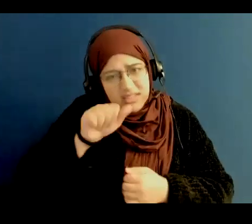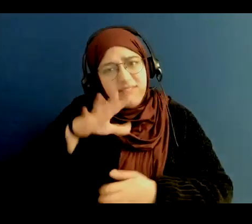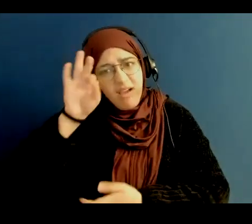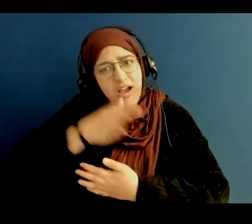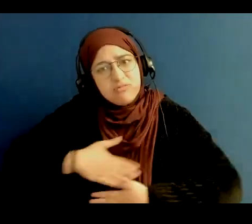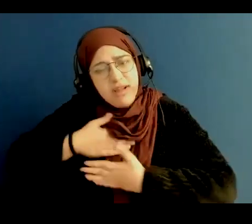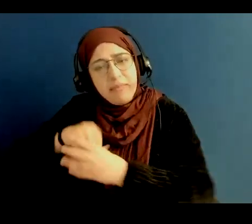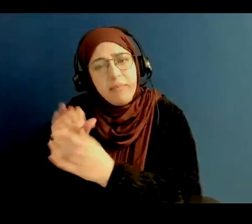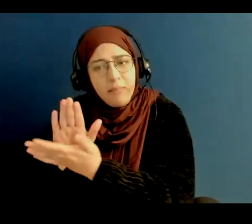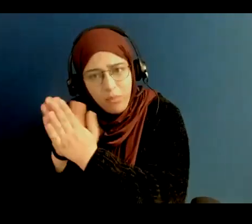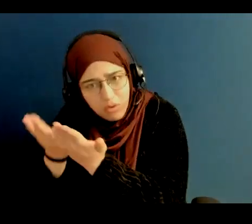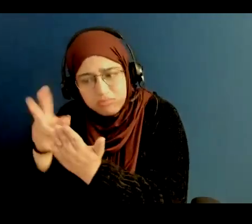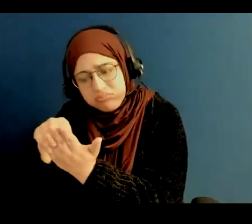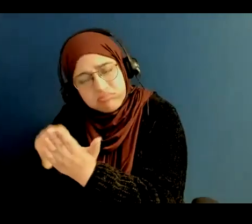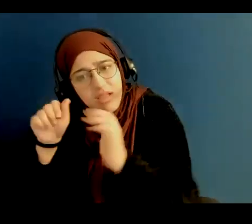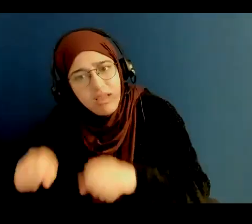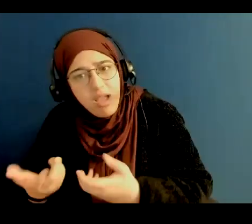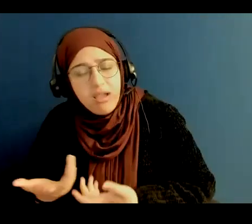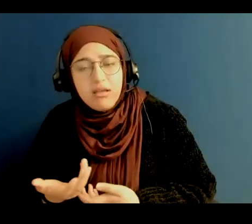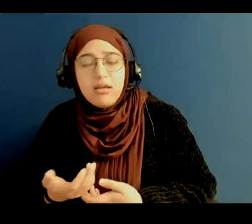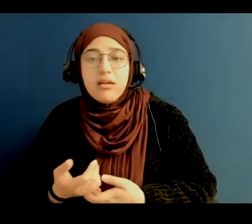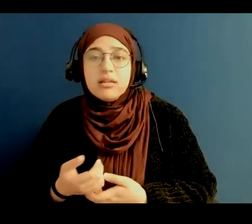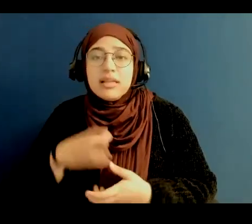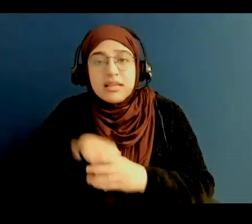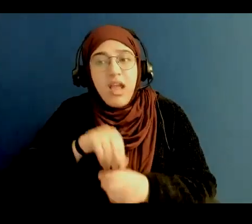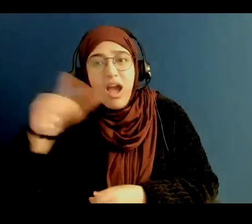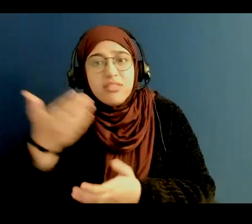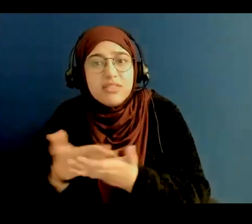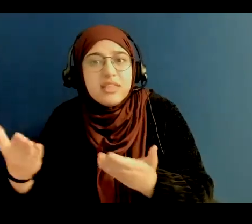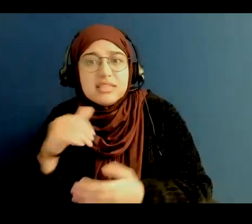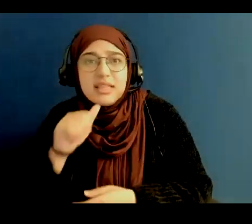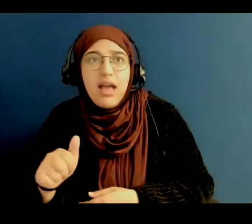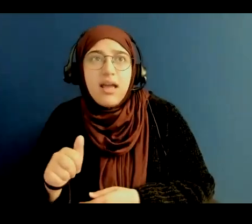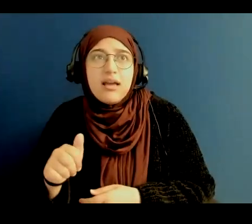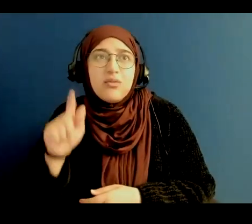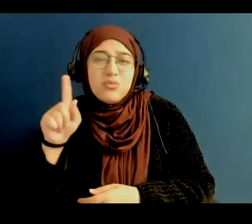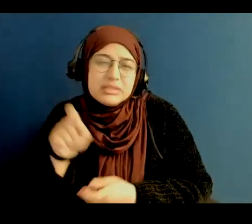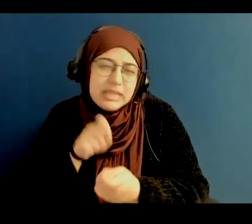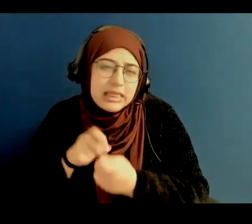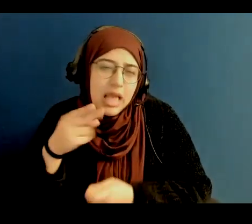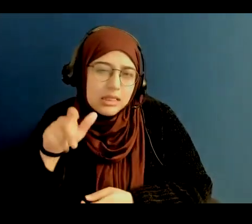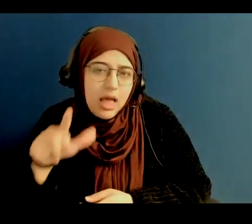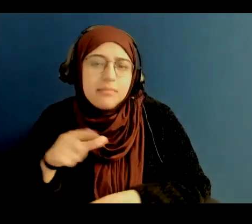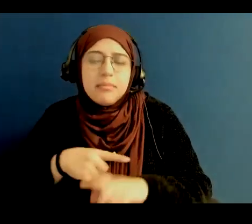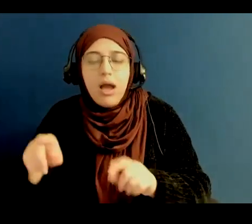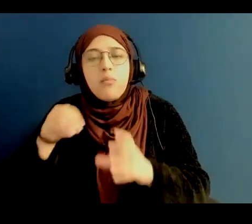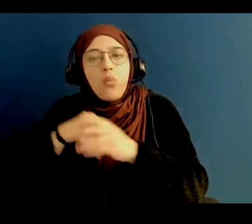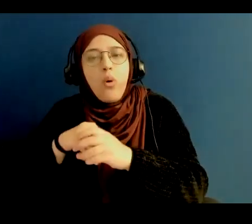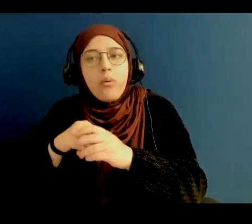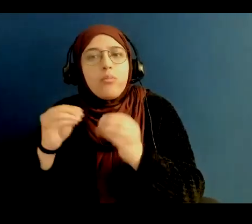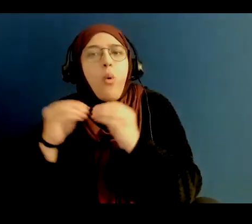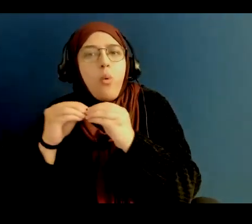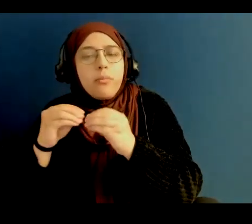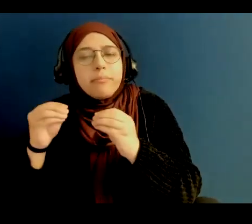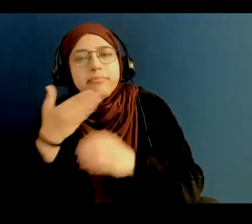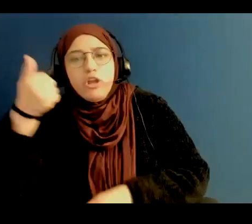things such that are not necessarily halal, but much better in terms of the way your time works.